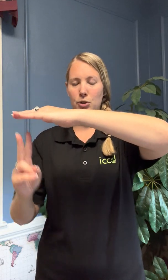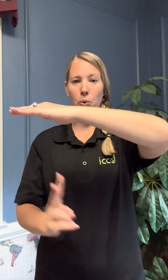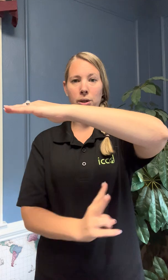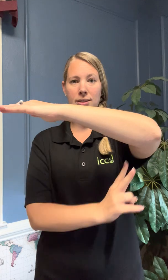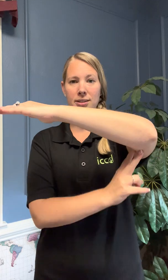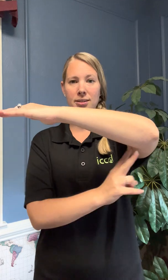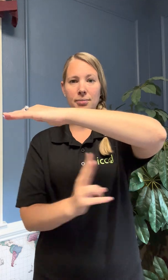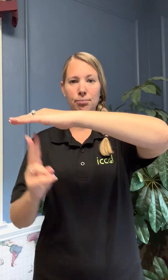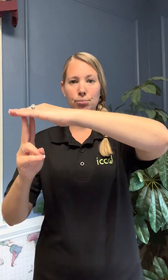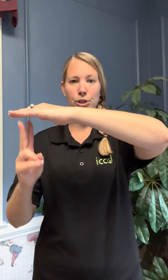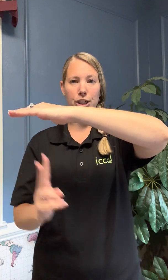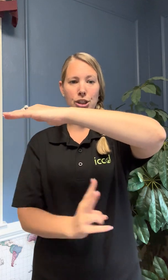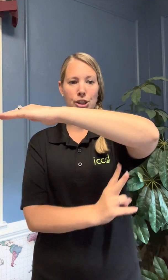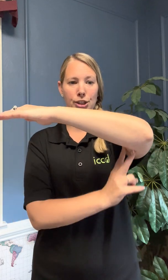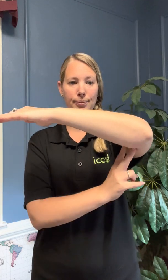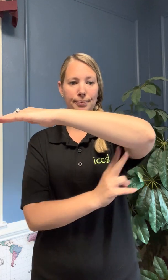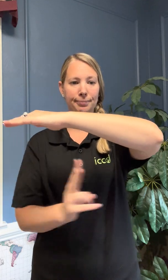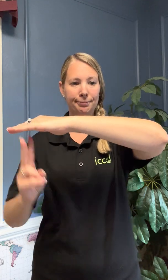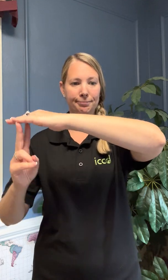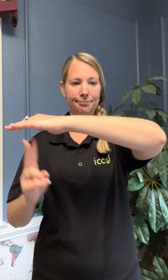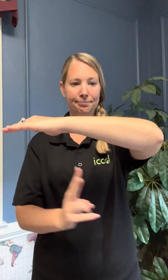support system, bridge.